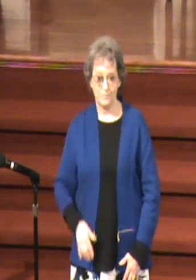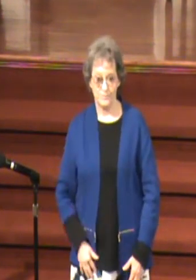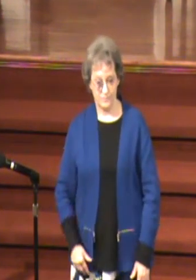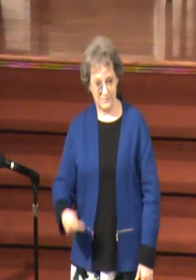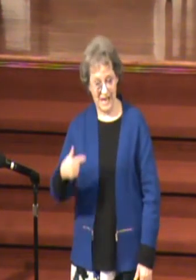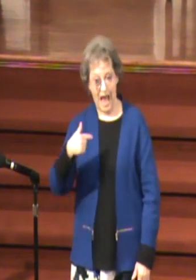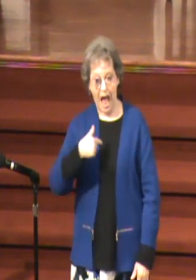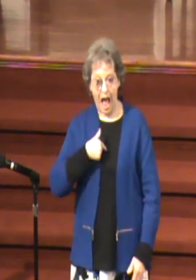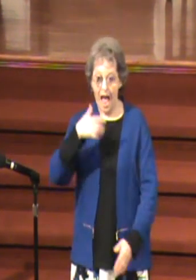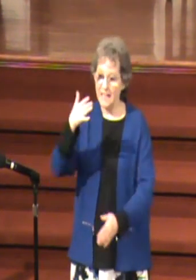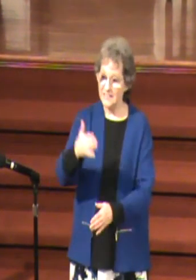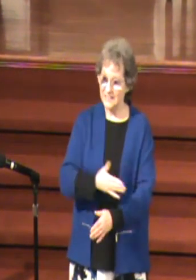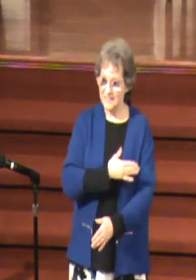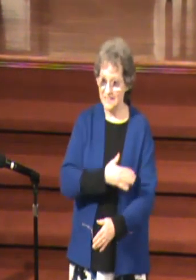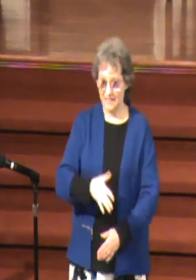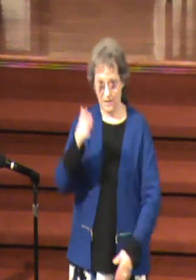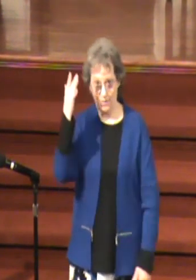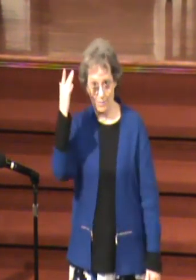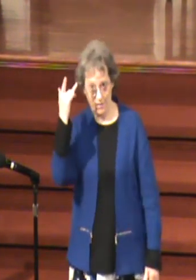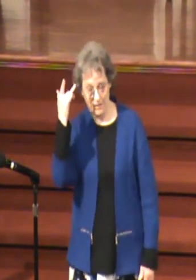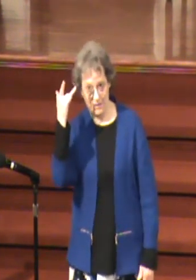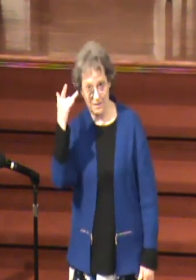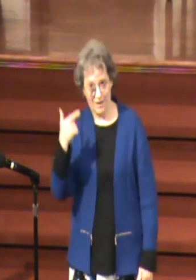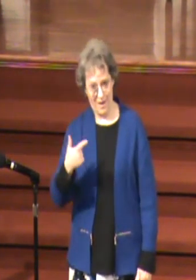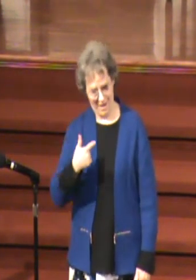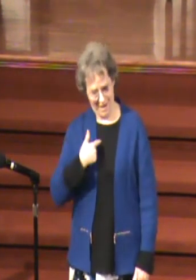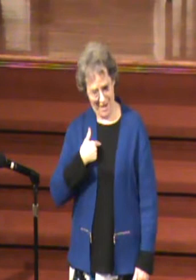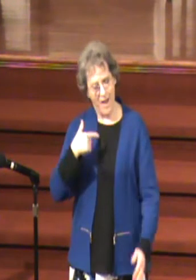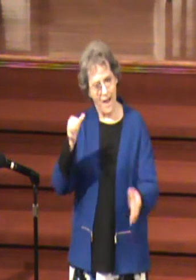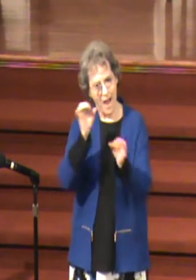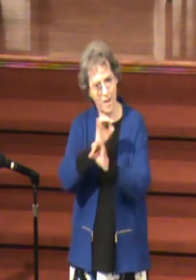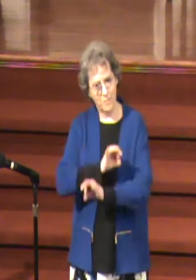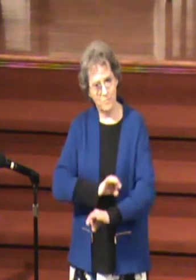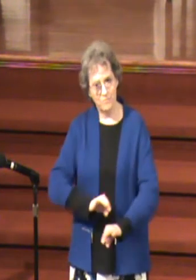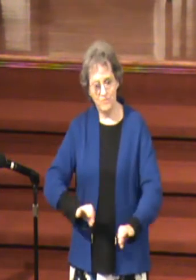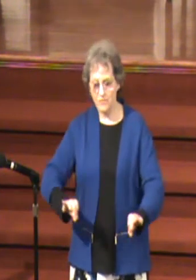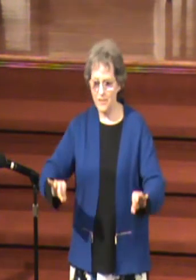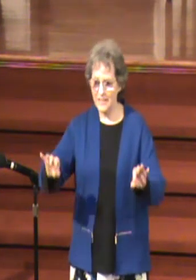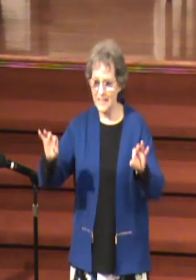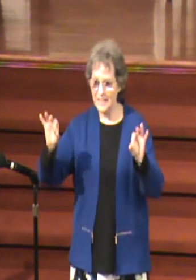I sing because I'm free.